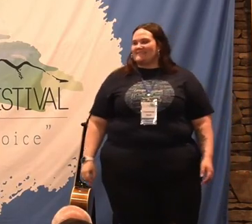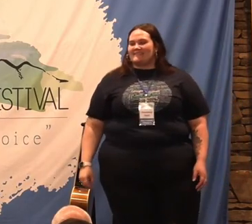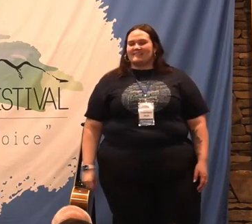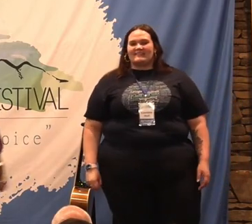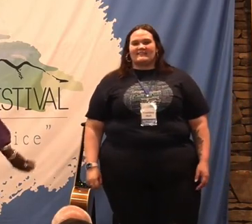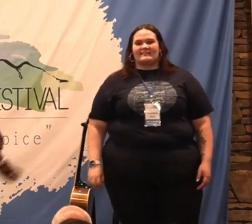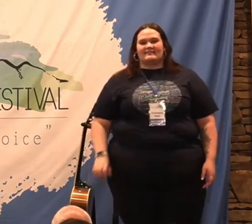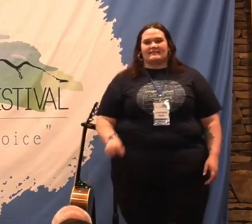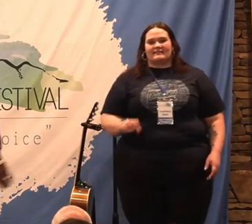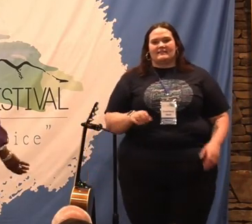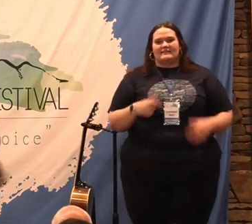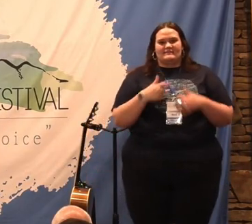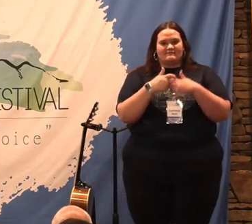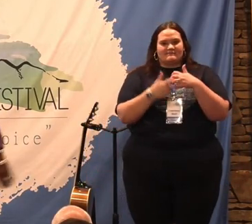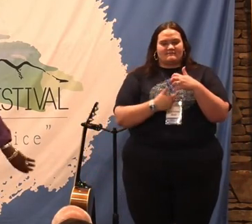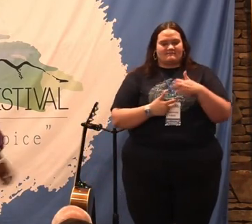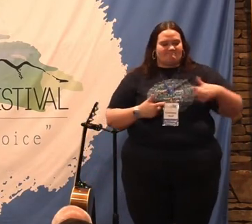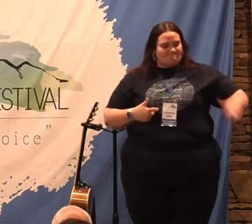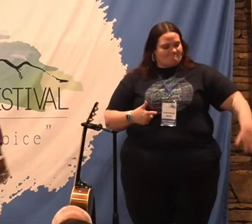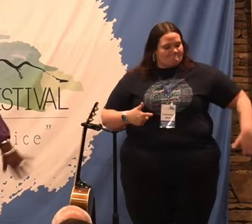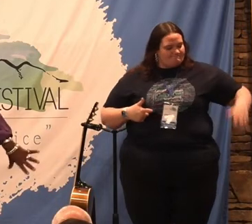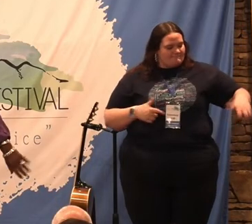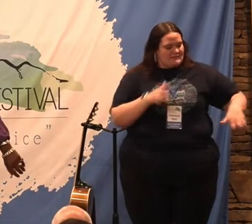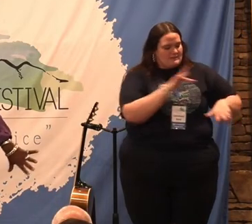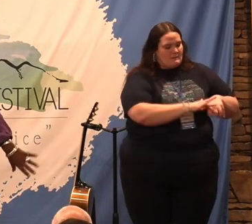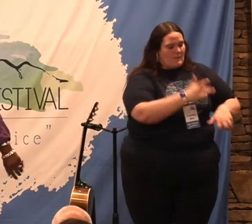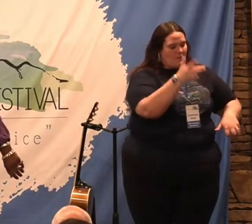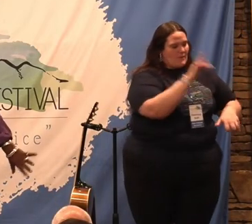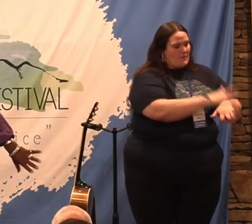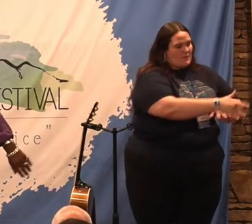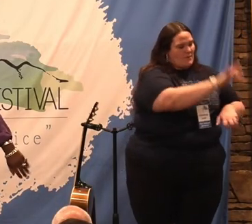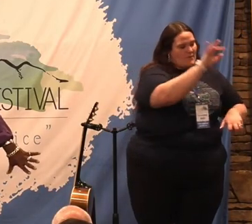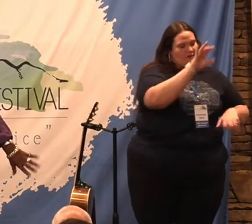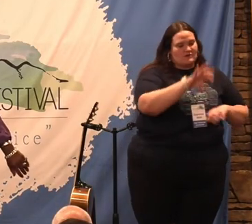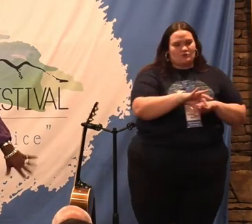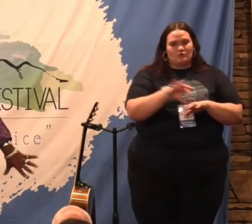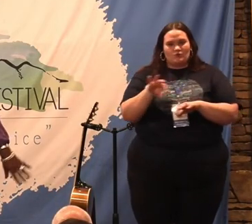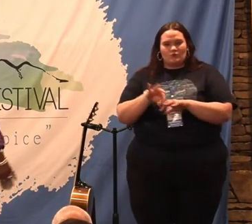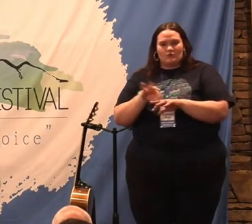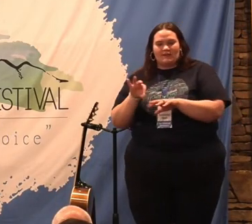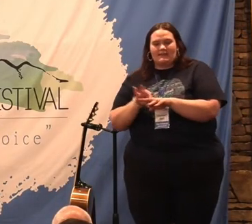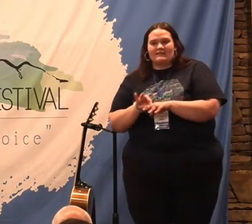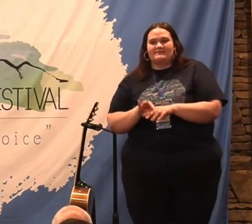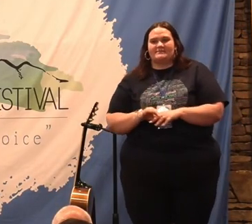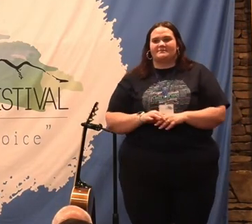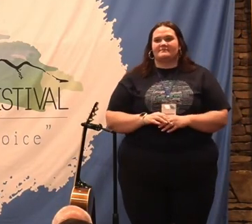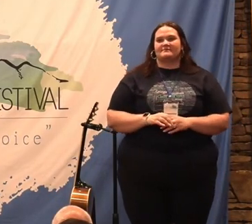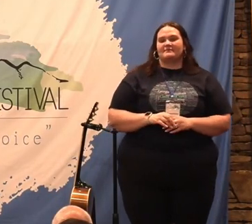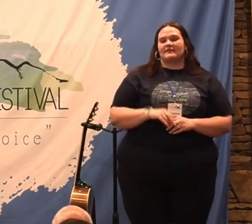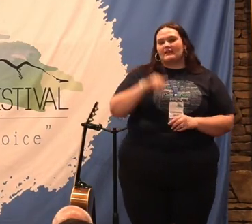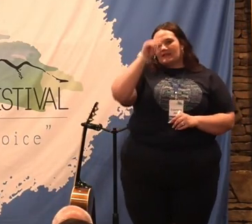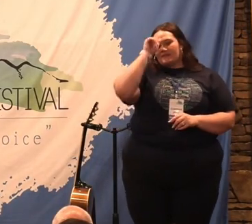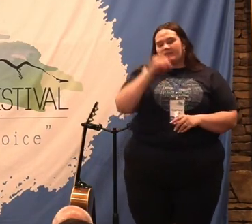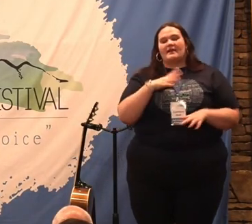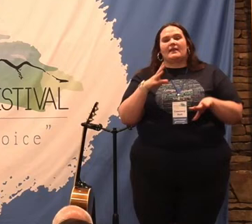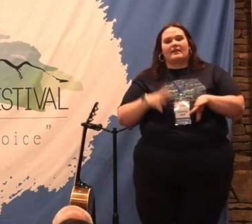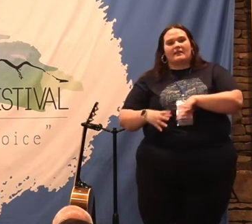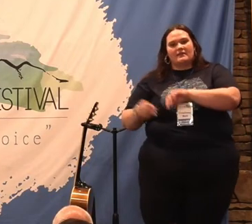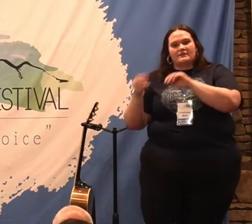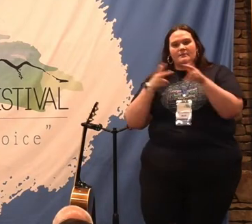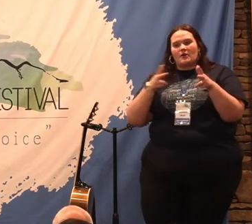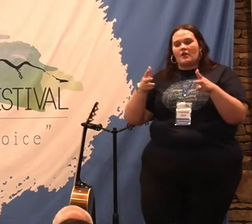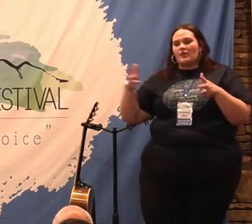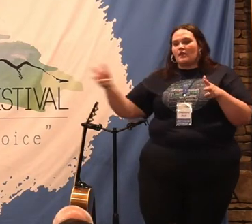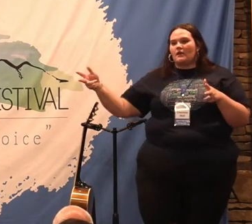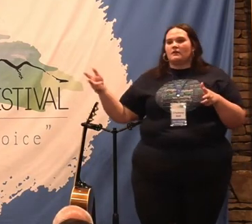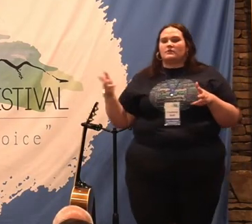His knuckles are dragging on the ground, sparks coming from his jewelry. He pulls out of the parking lot, out into the